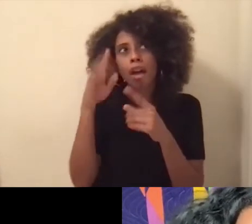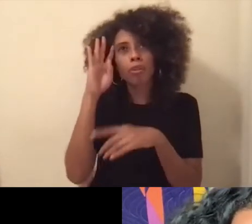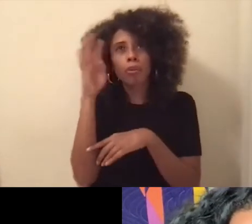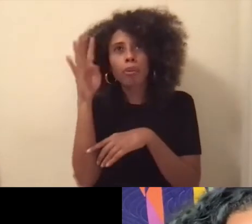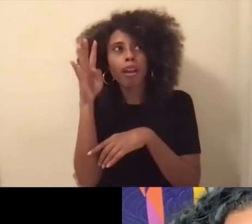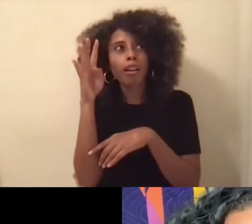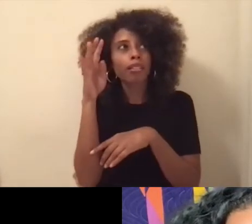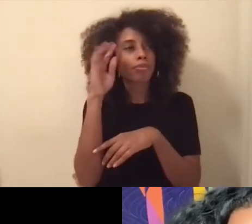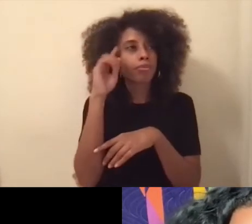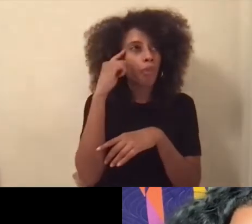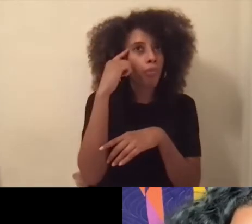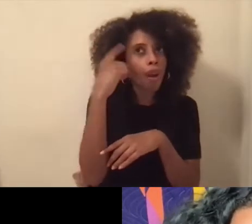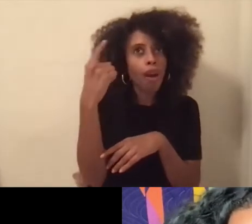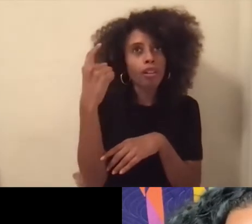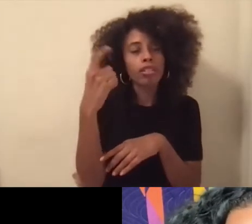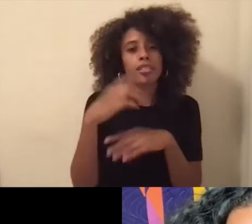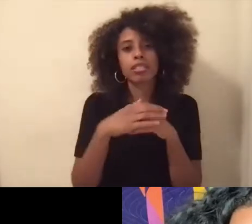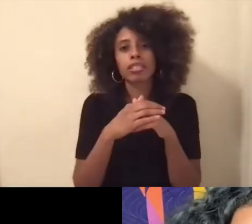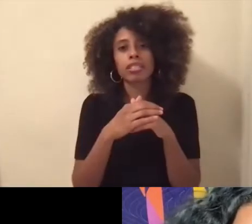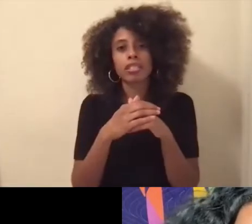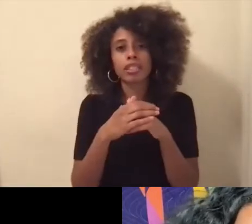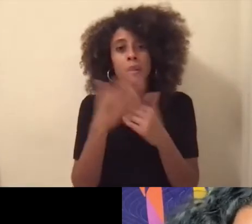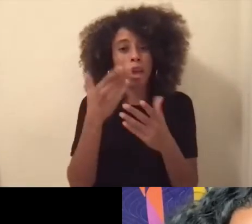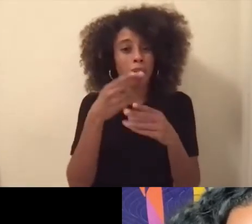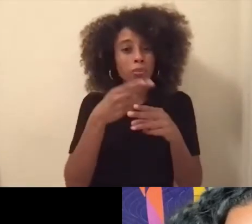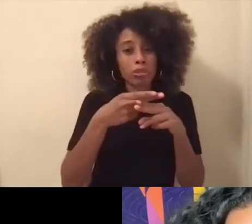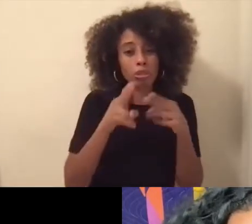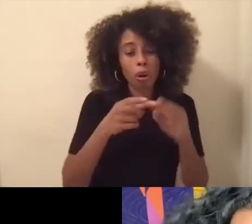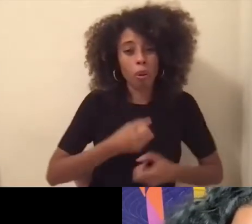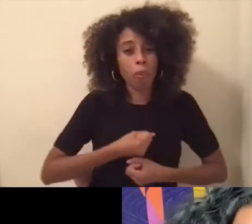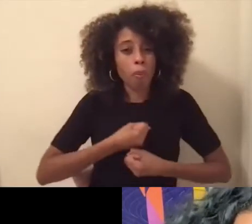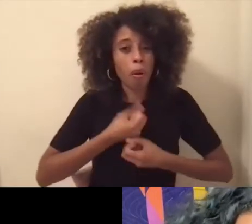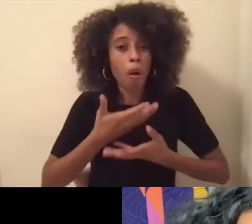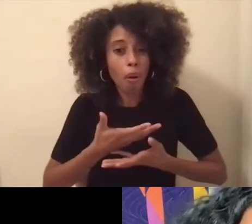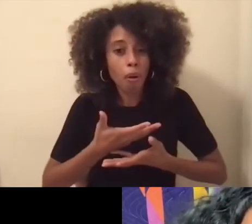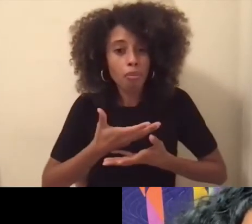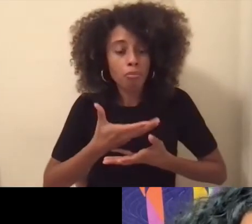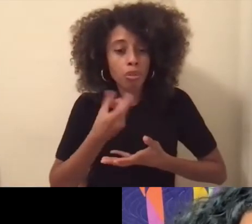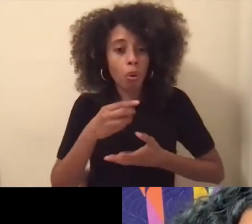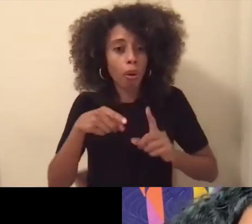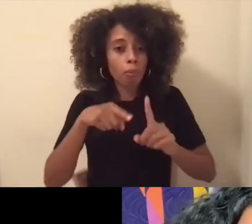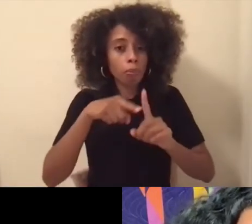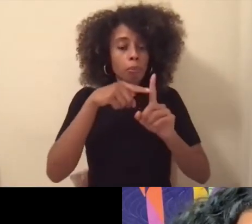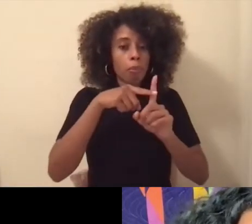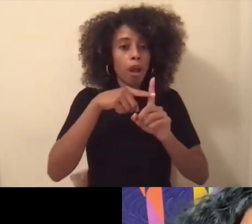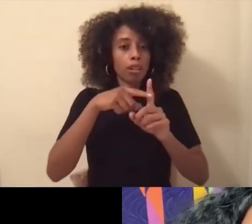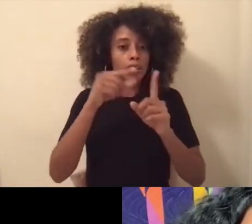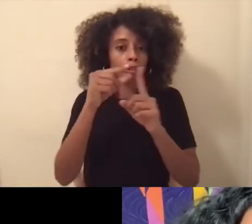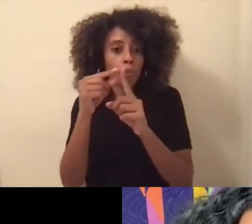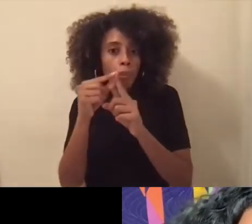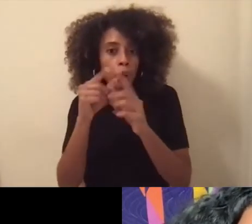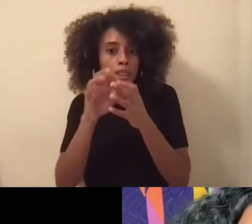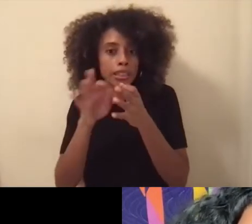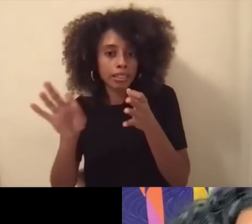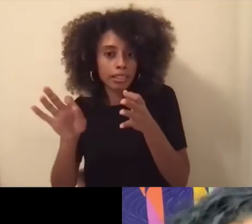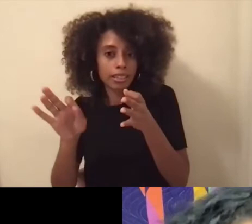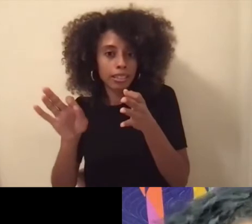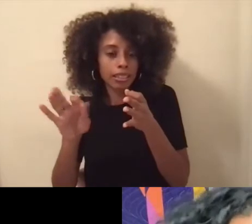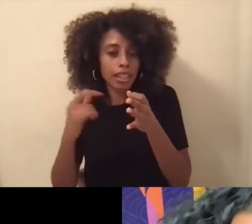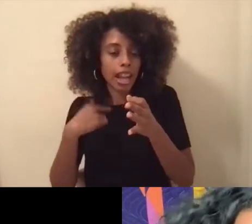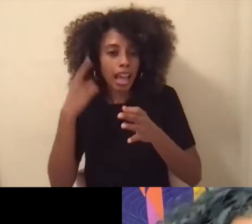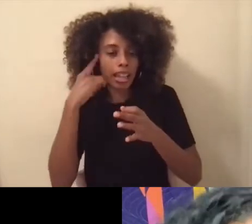or perhaps maybe short poems or affirmations that I think will really ground us